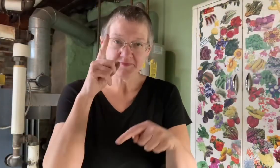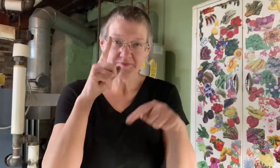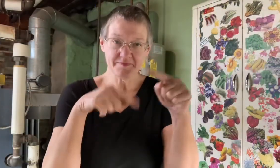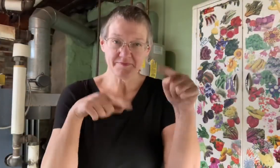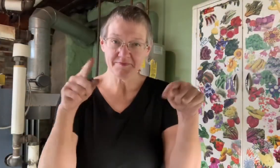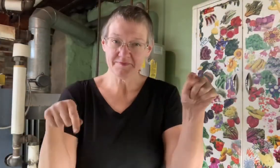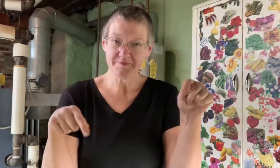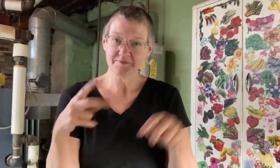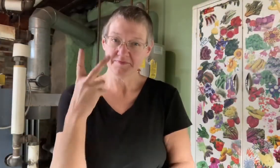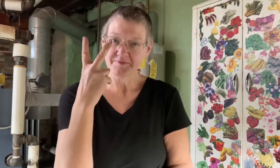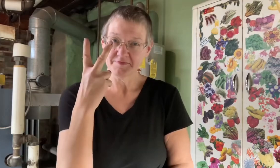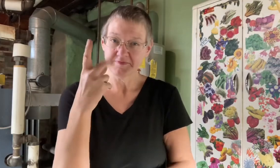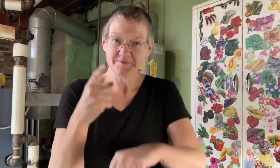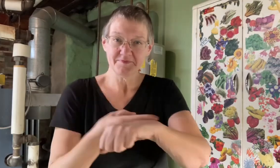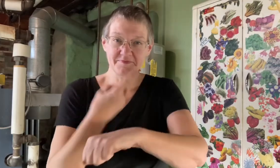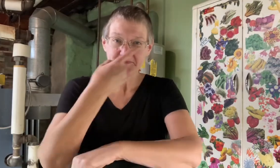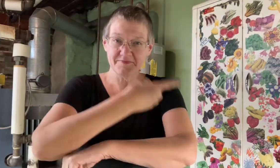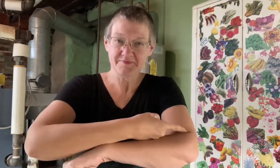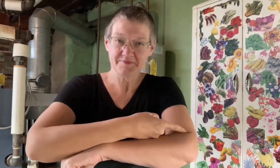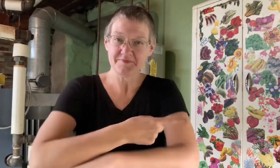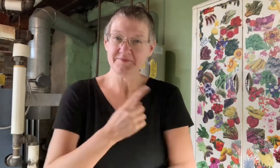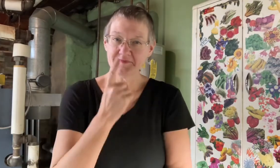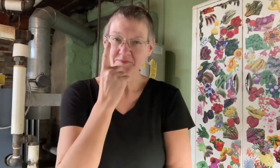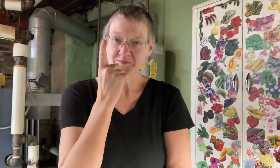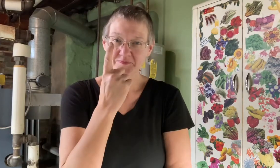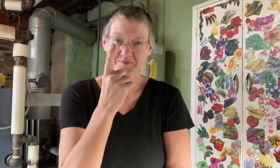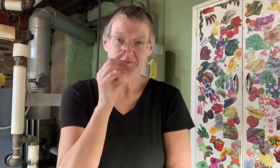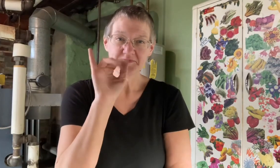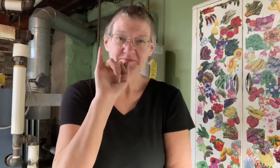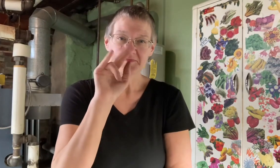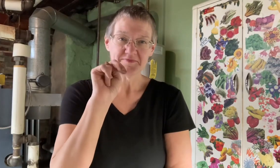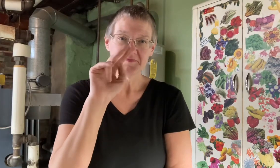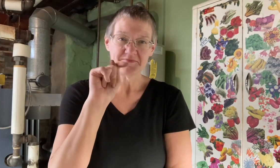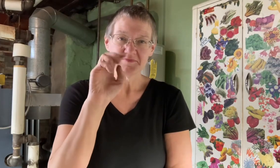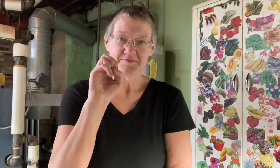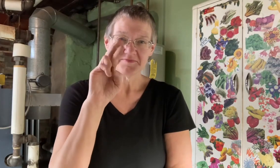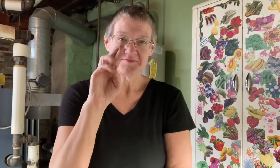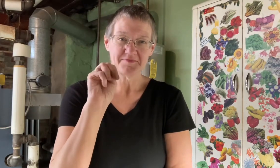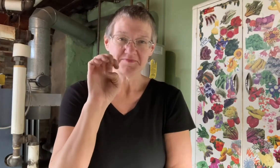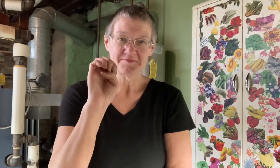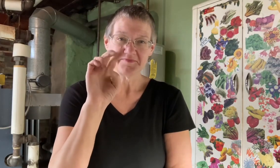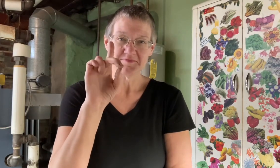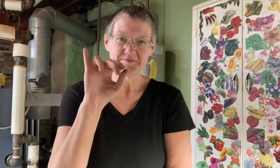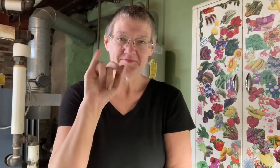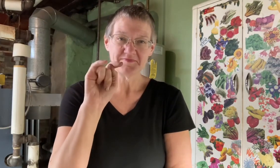Now I'm growing 3 varieties, 2 long day and 1 intermediate day.